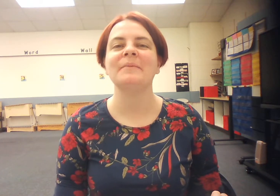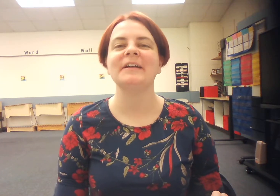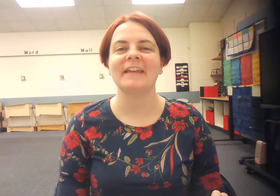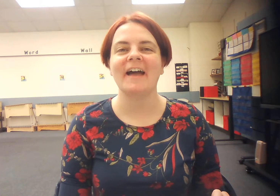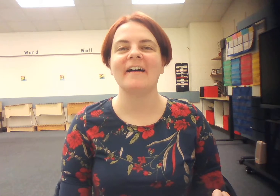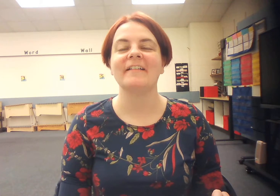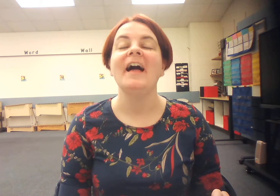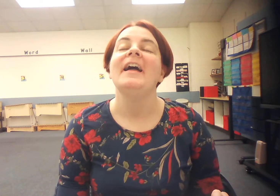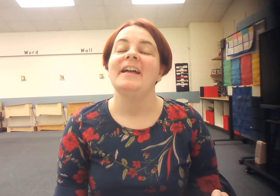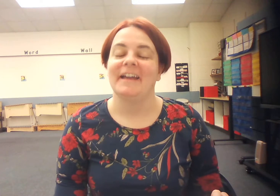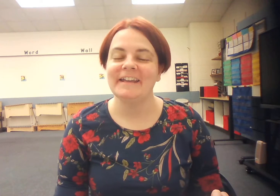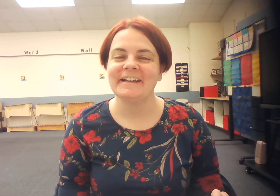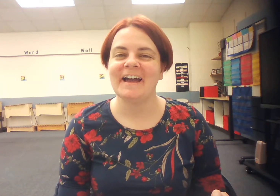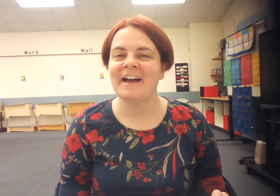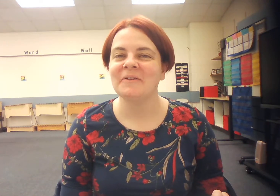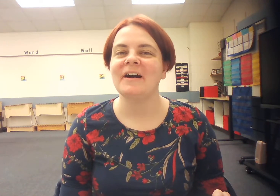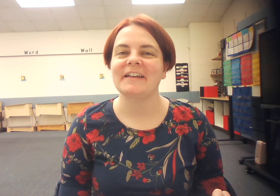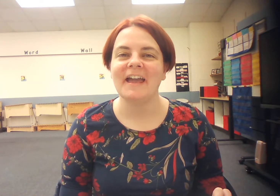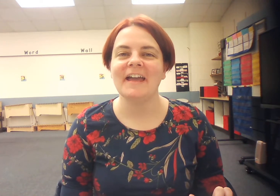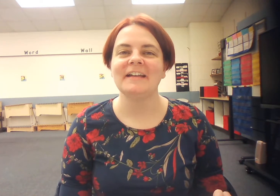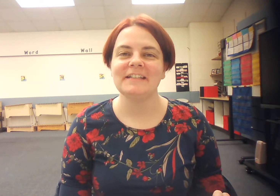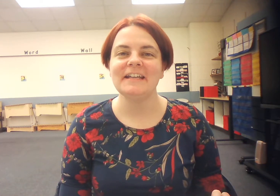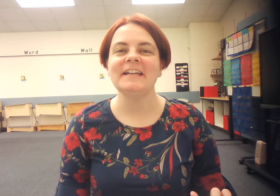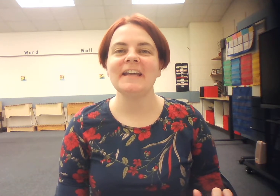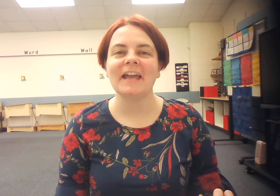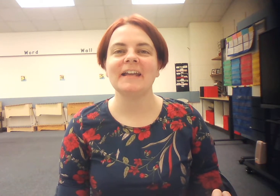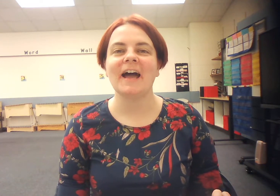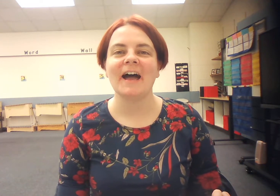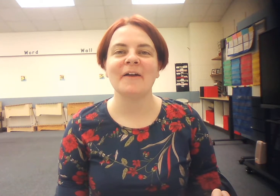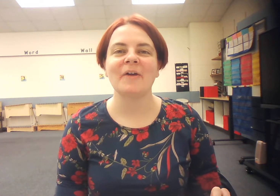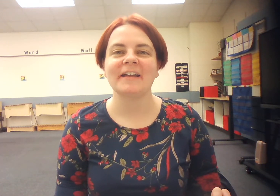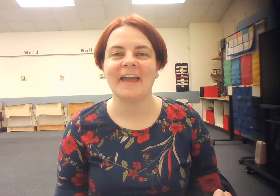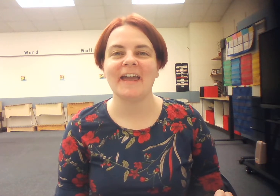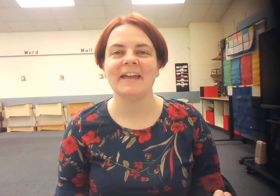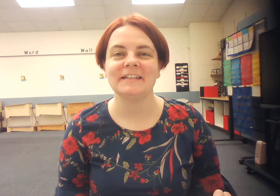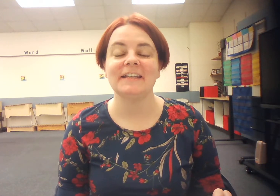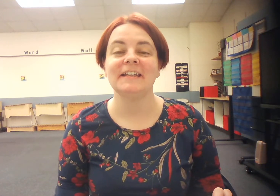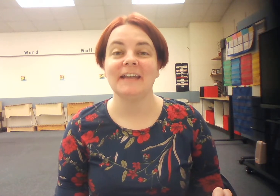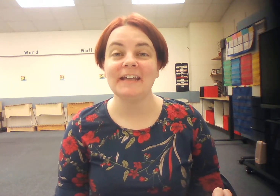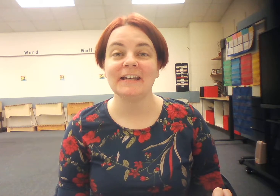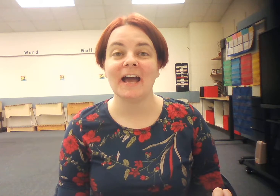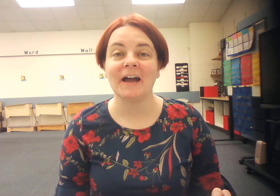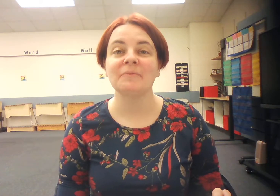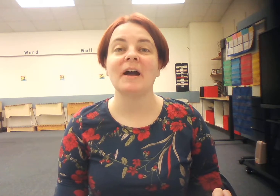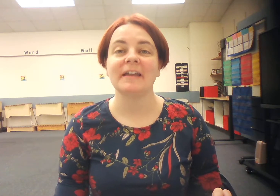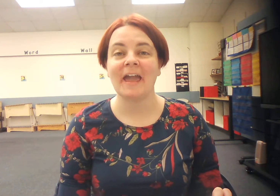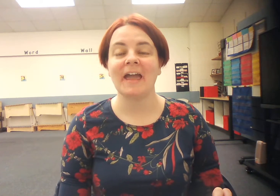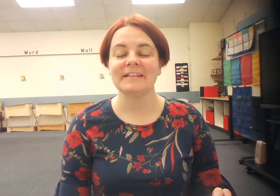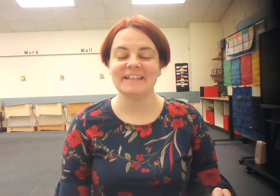Gal. Ain't I rock candy, ain't I rock candy, ain't I rock candy,